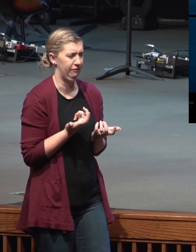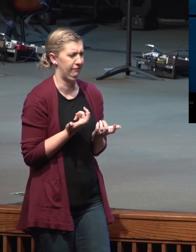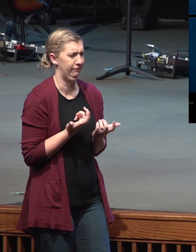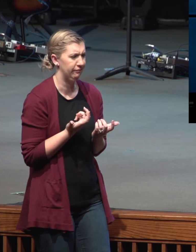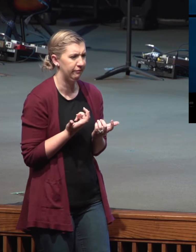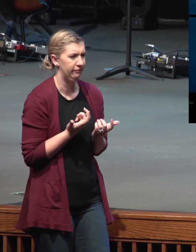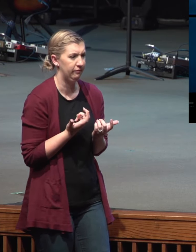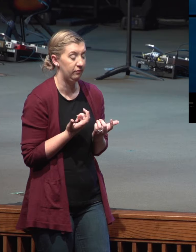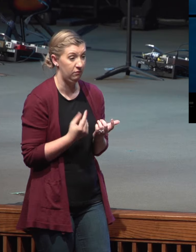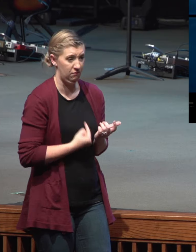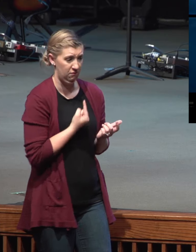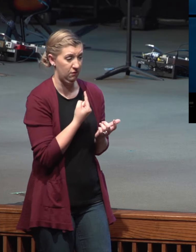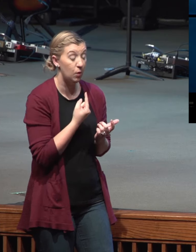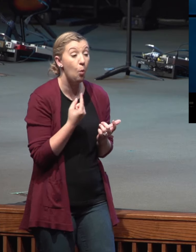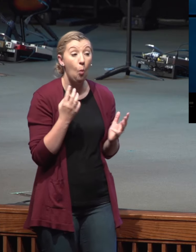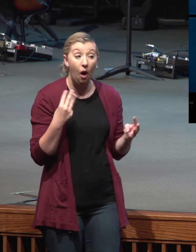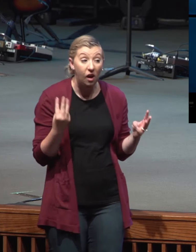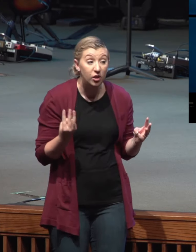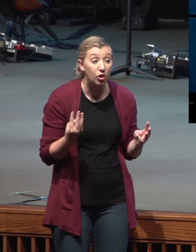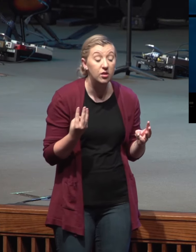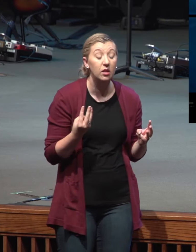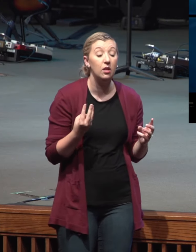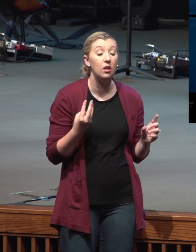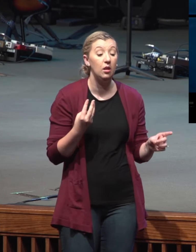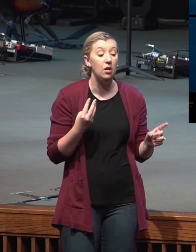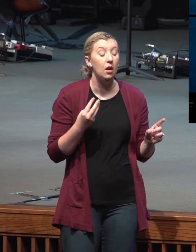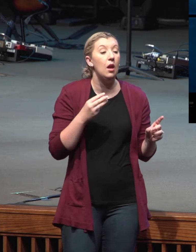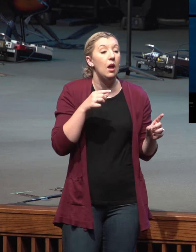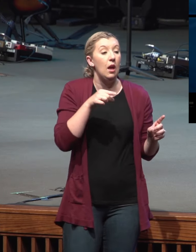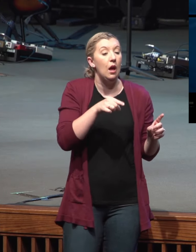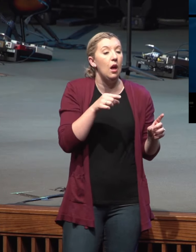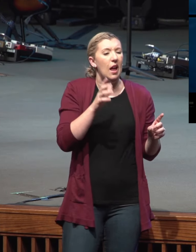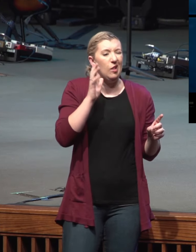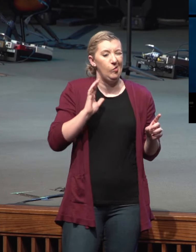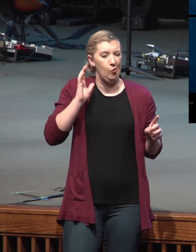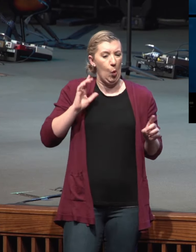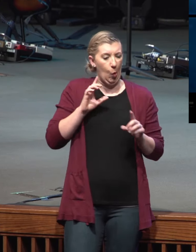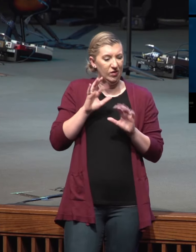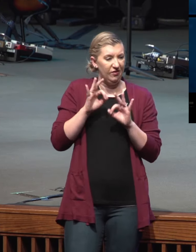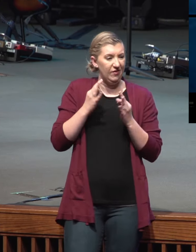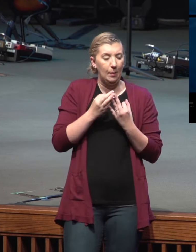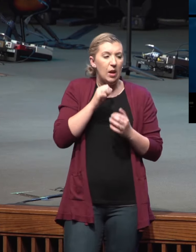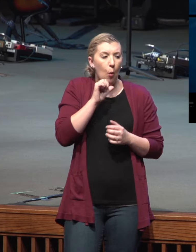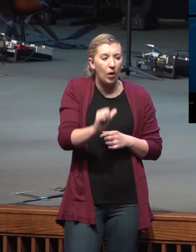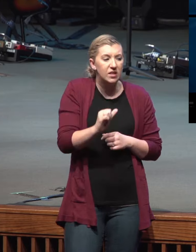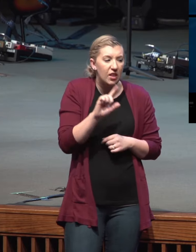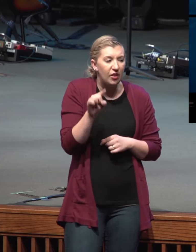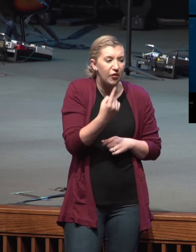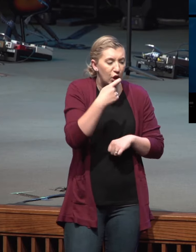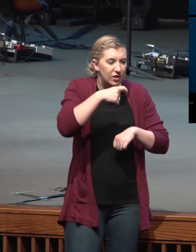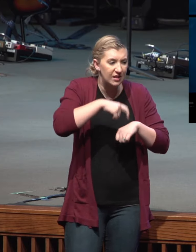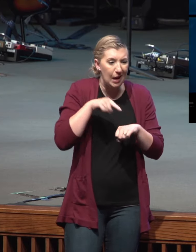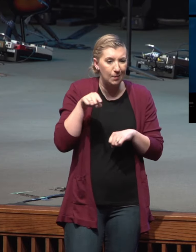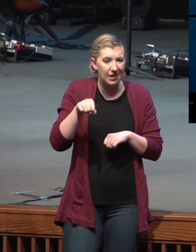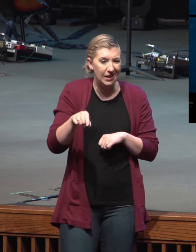And what's wild is, as can happen in families, right, it almost sounds like this wasn't the first time Eliab had ripped into